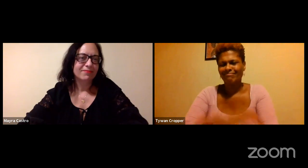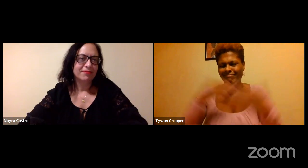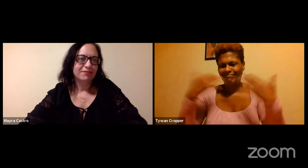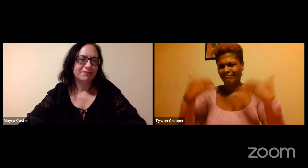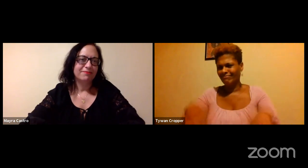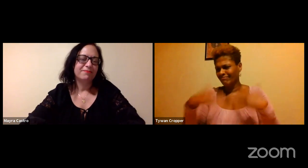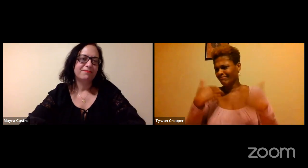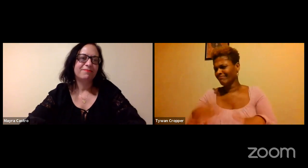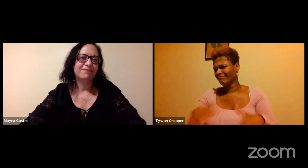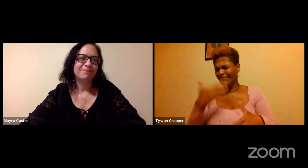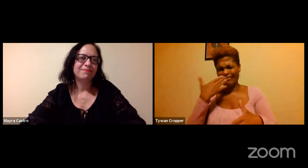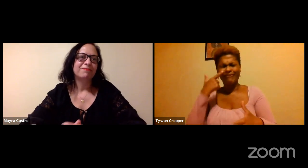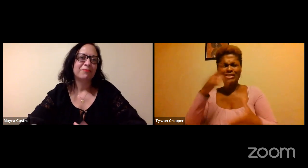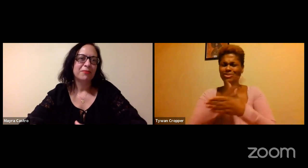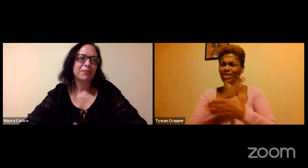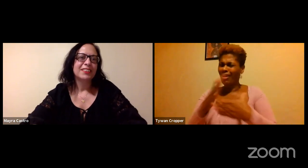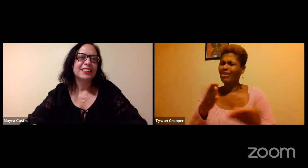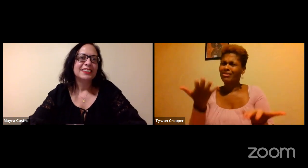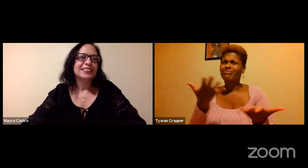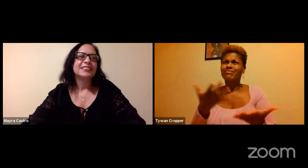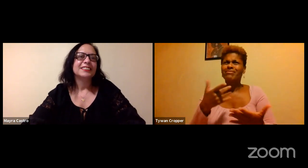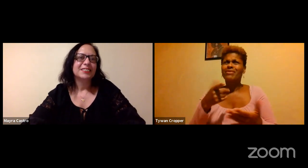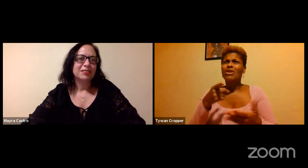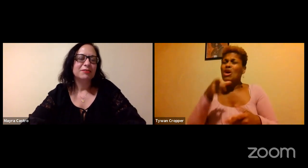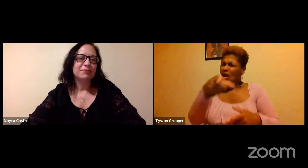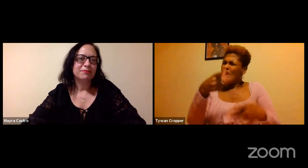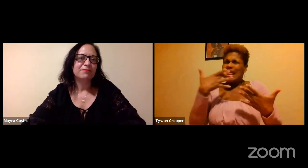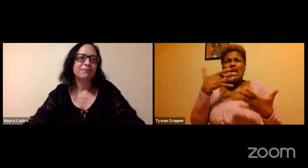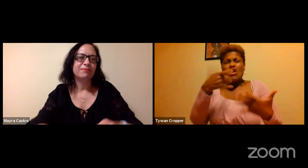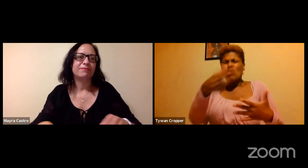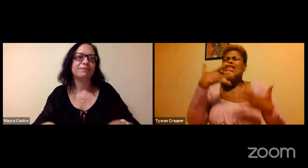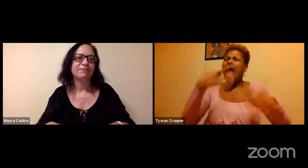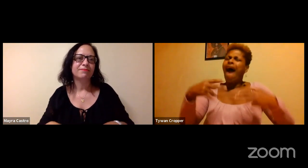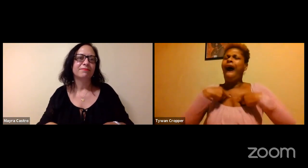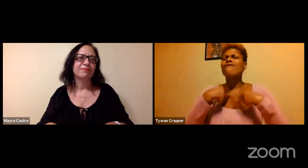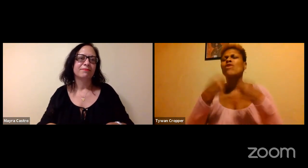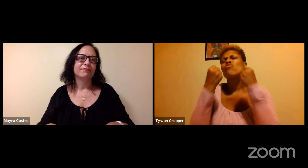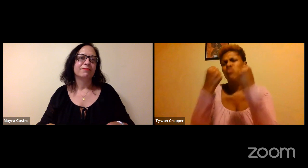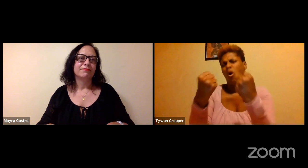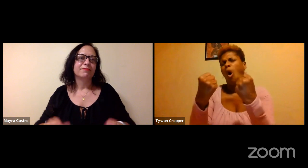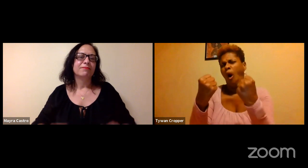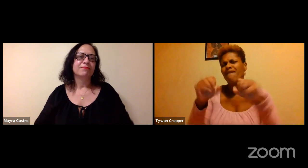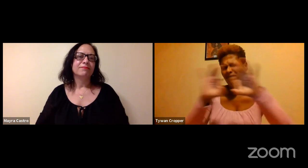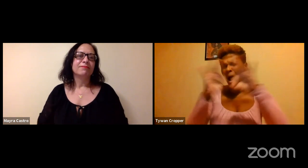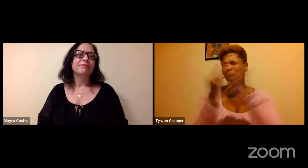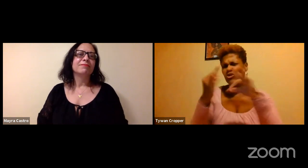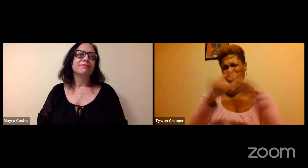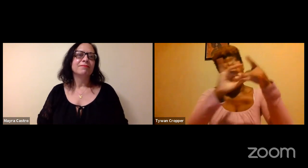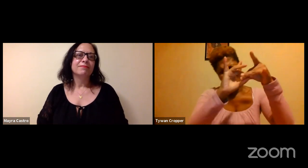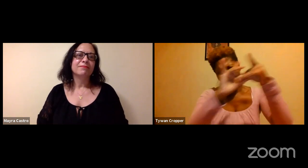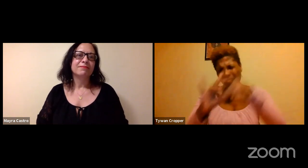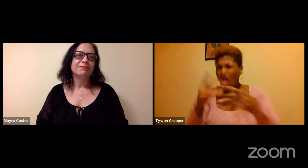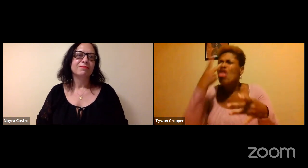So those things that she taught me as far as food is concerned, I definitely want to share with other people I know. Well,